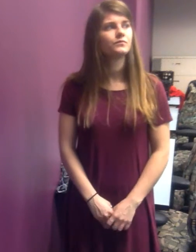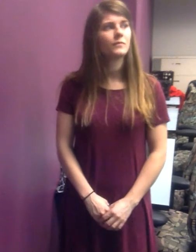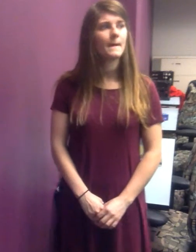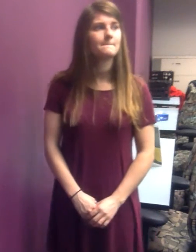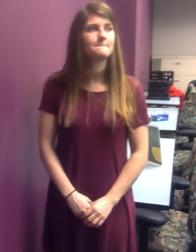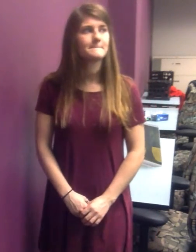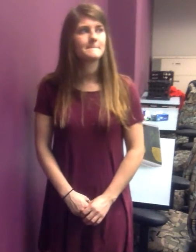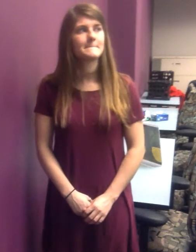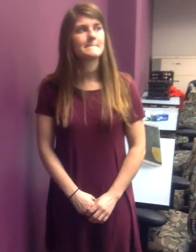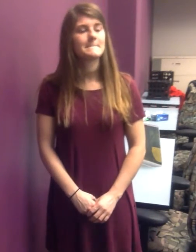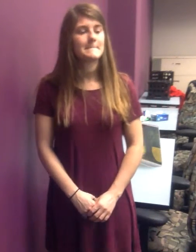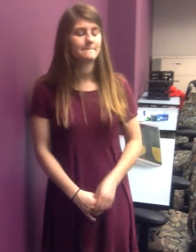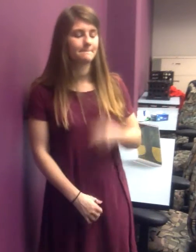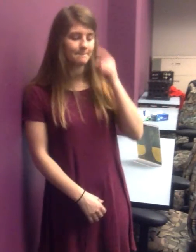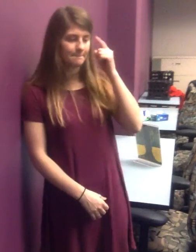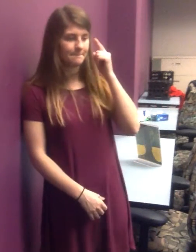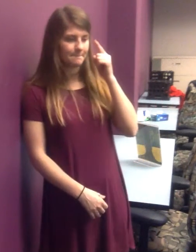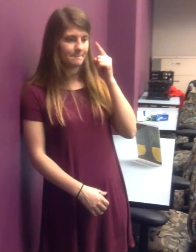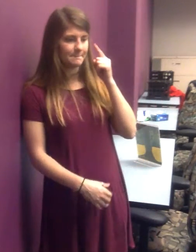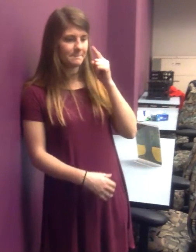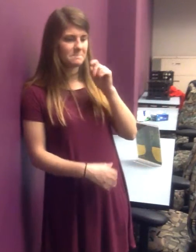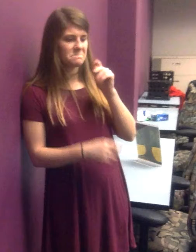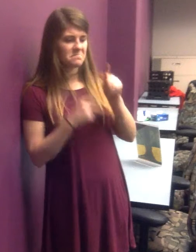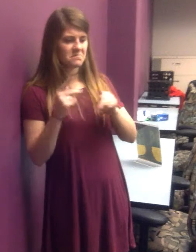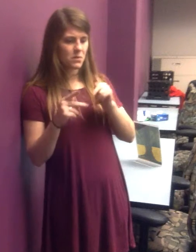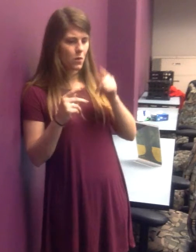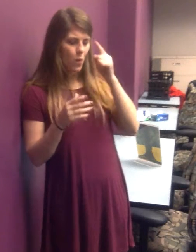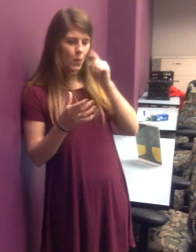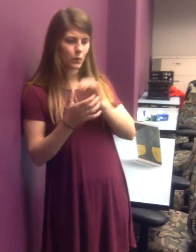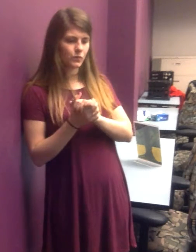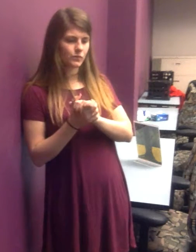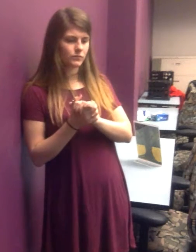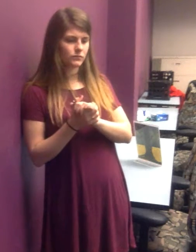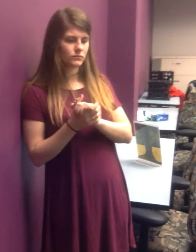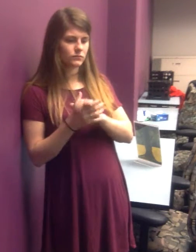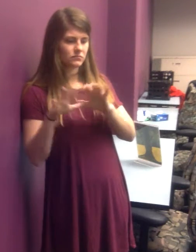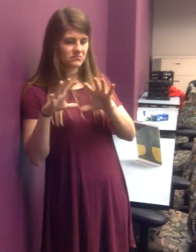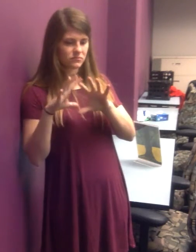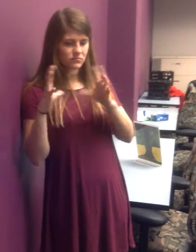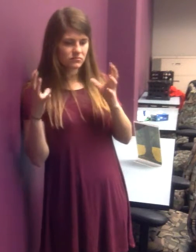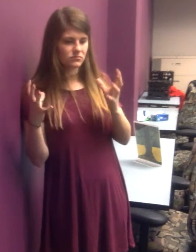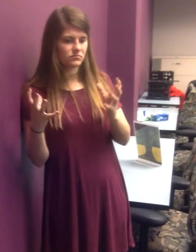rising, so it's got to be... Which makes it look like you're just one opinion. Yeah. Which means you